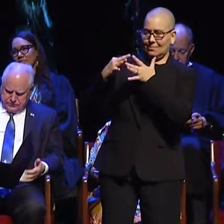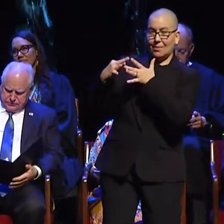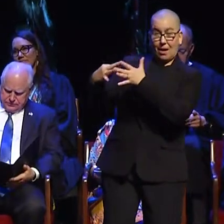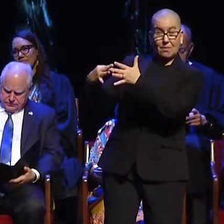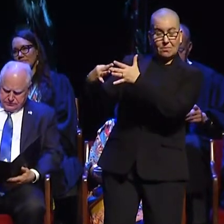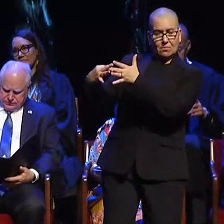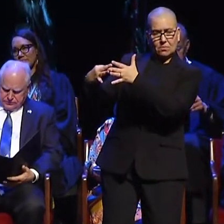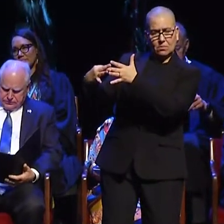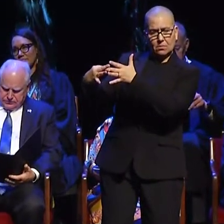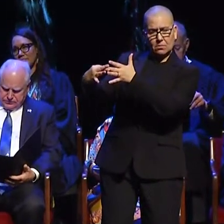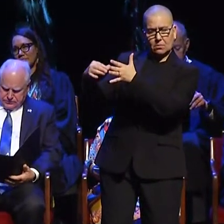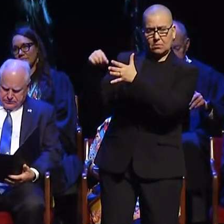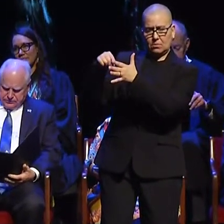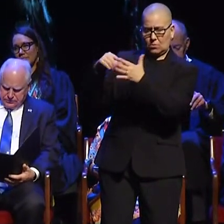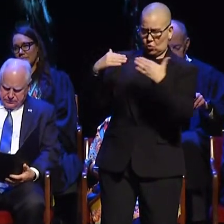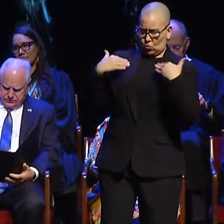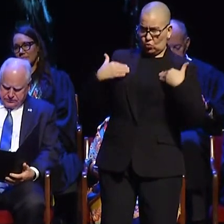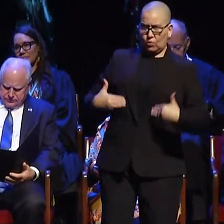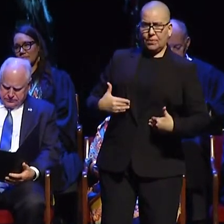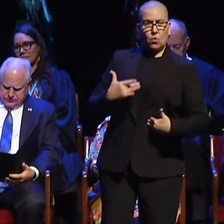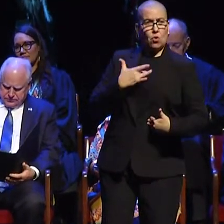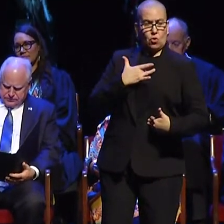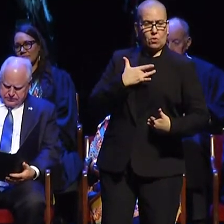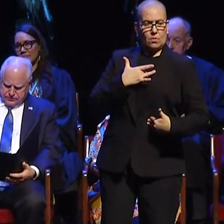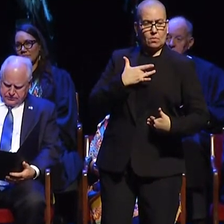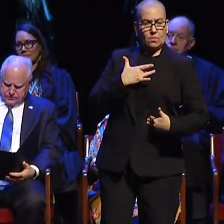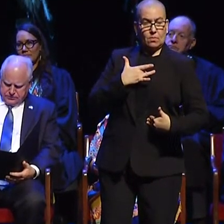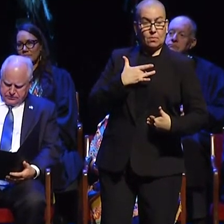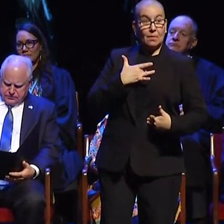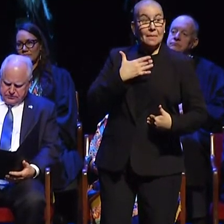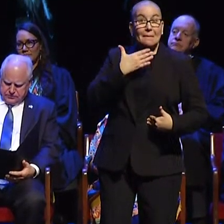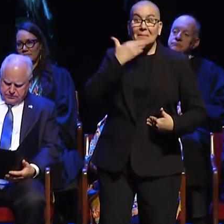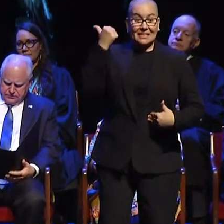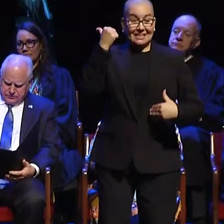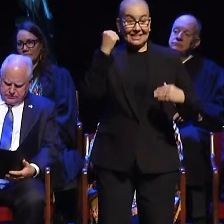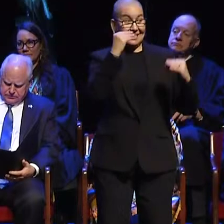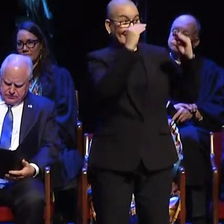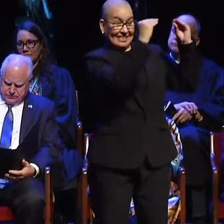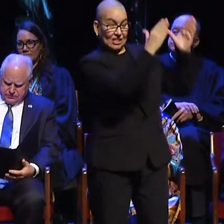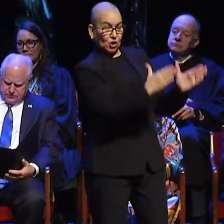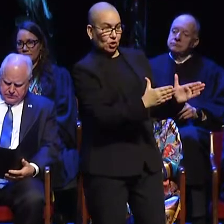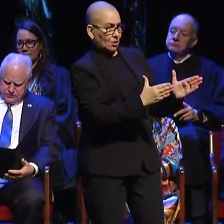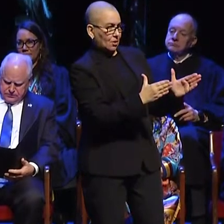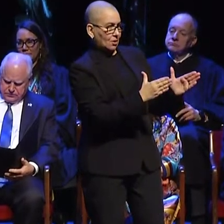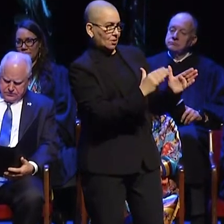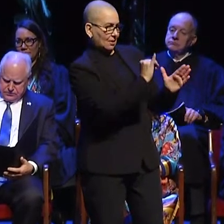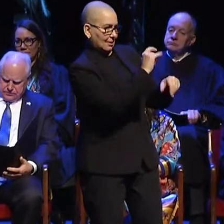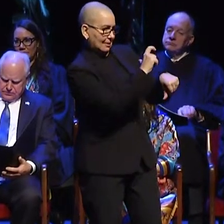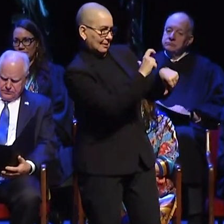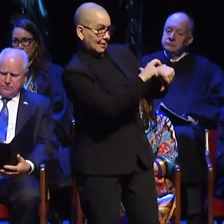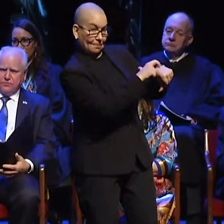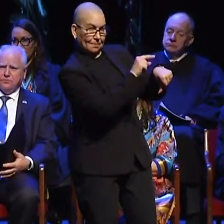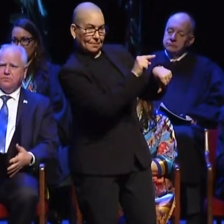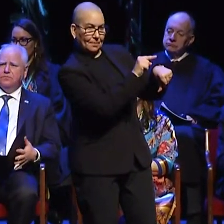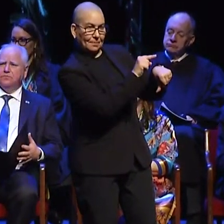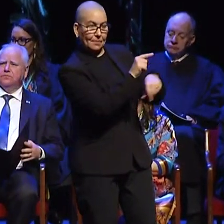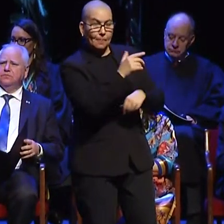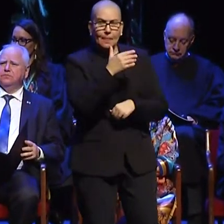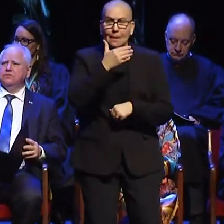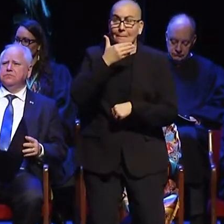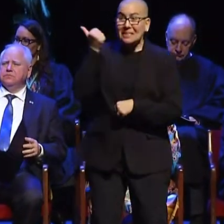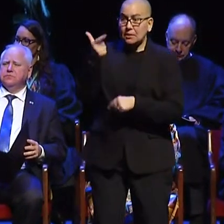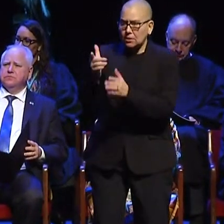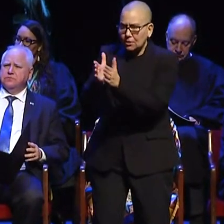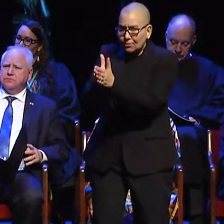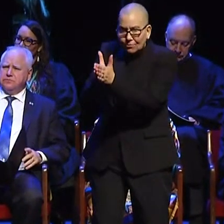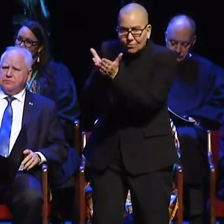best teacher is time. The best book, the world. The best friend,